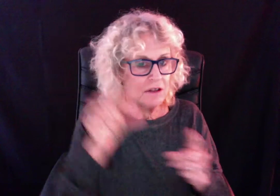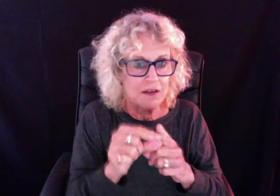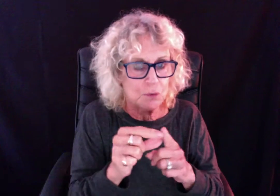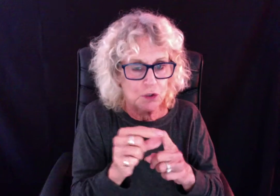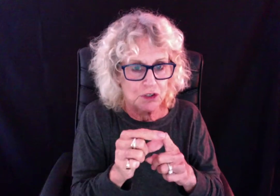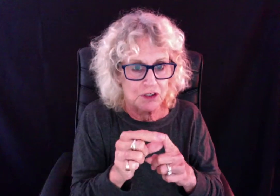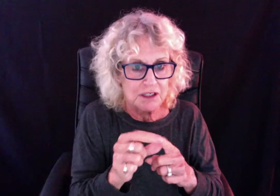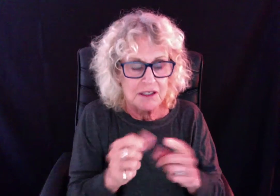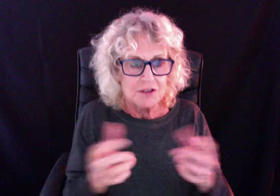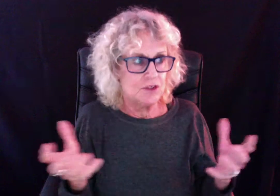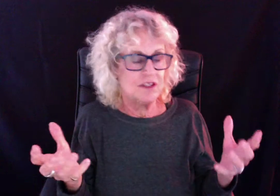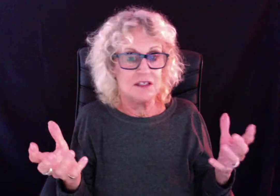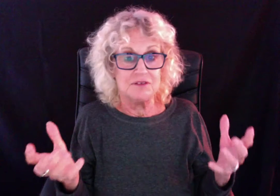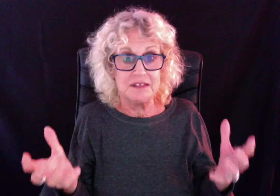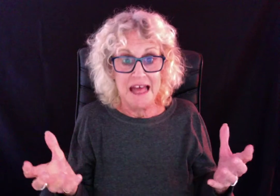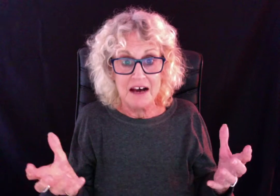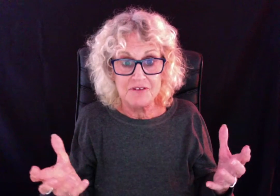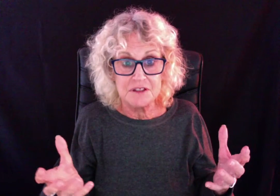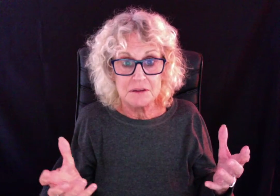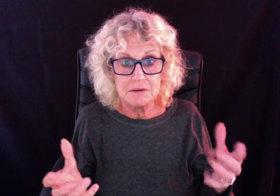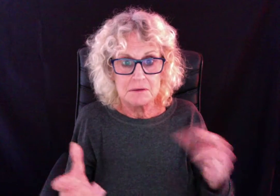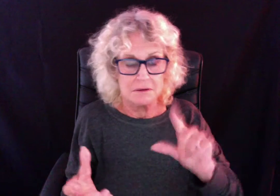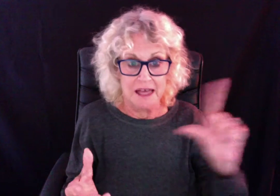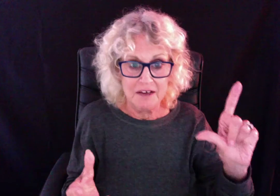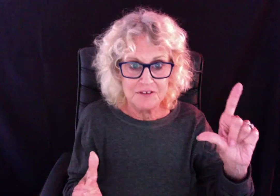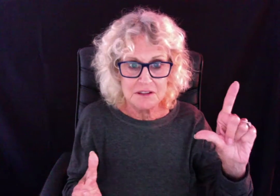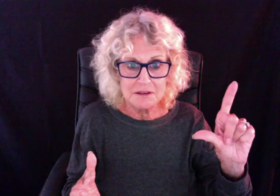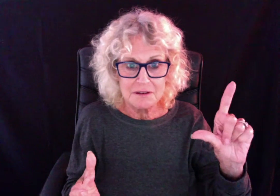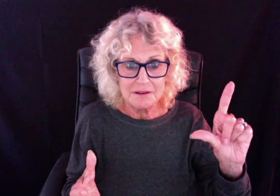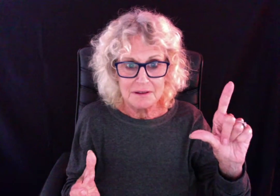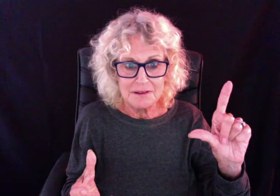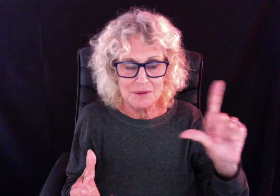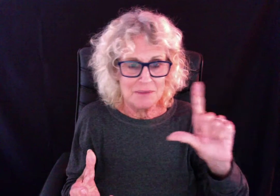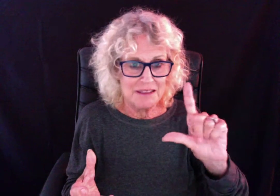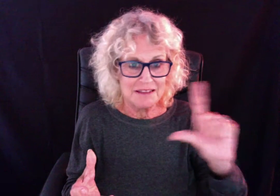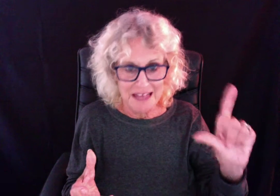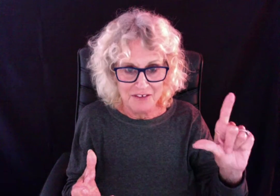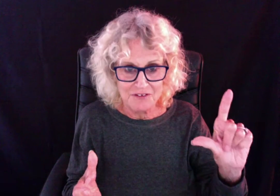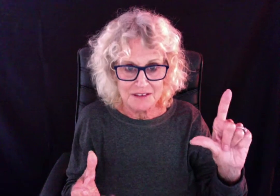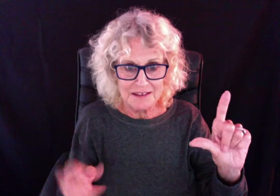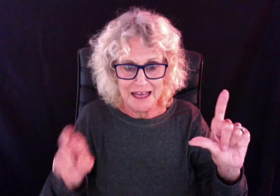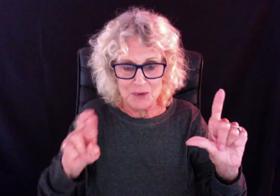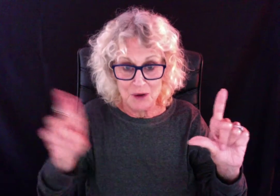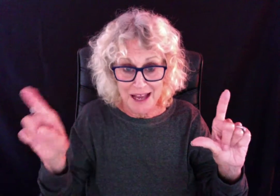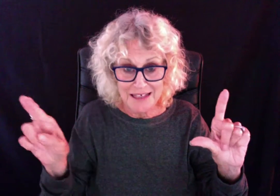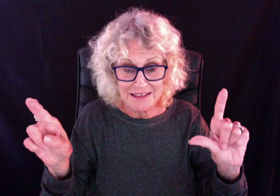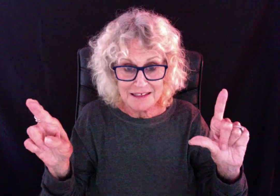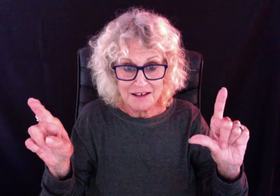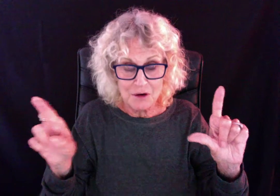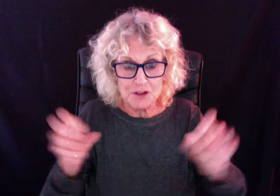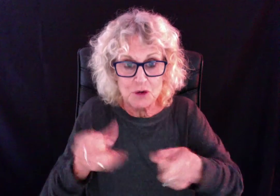the word. So when you think of left, do I mean left and right, or do I